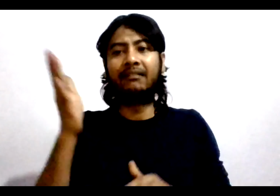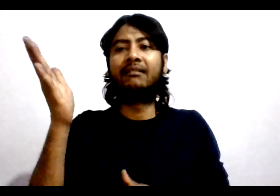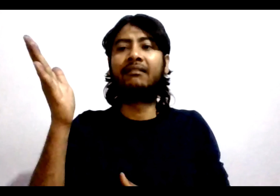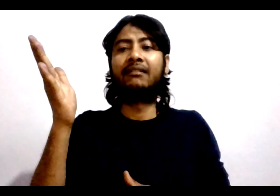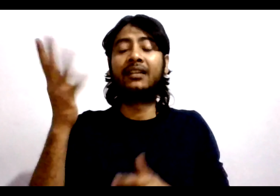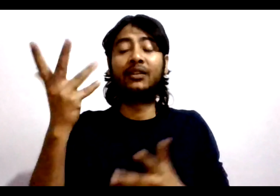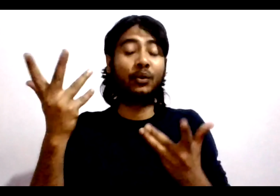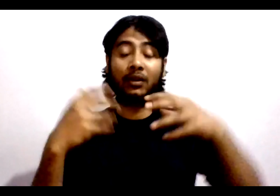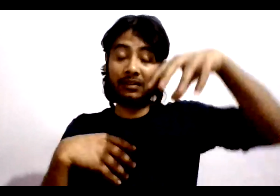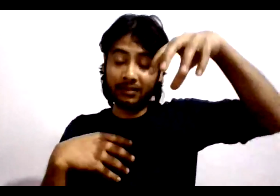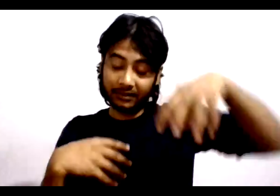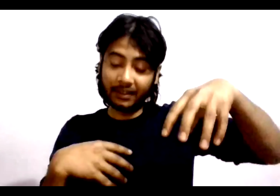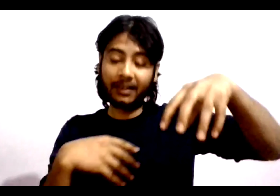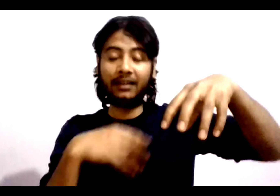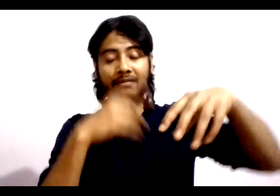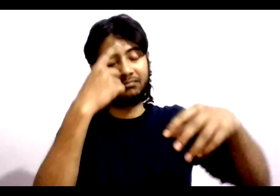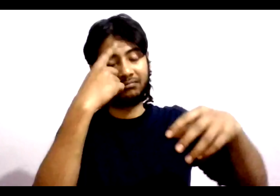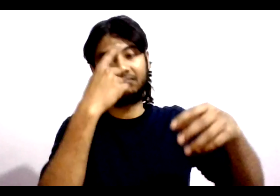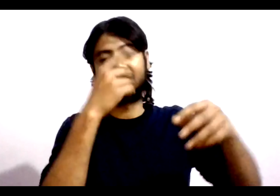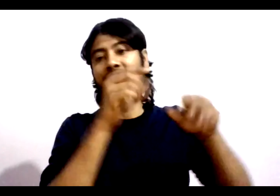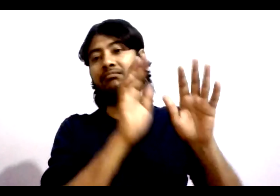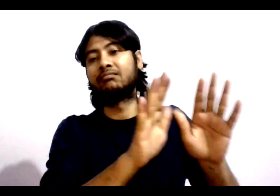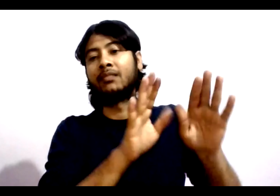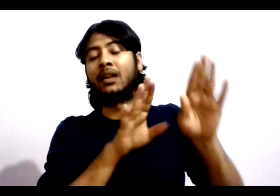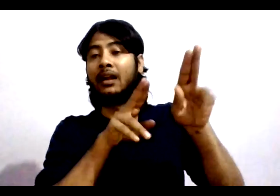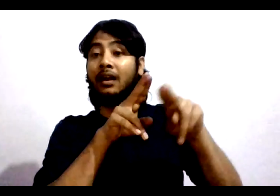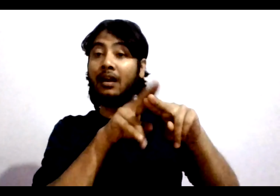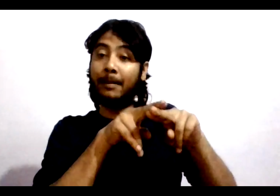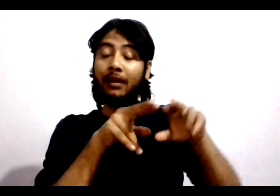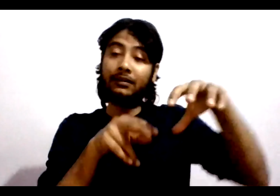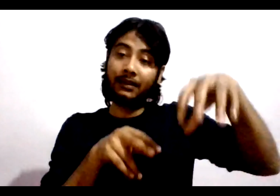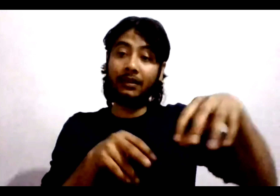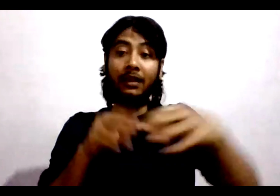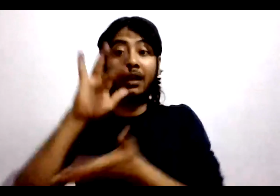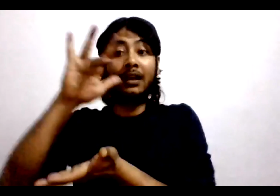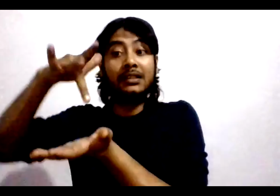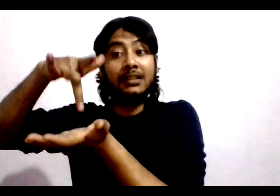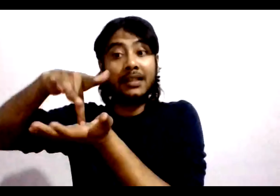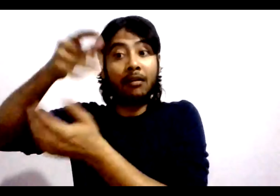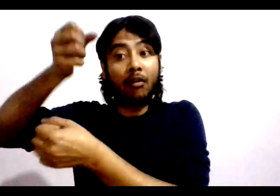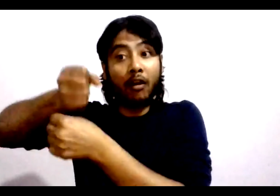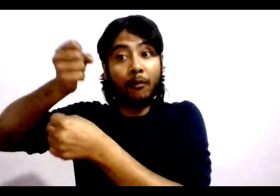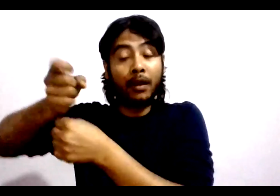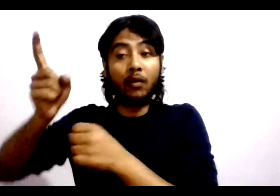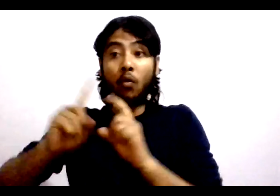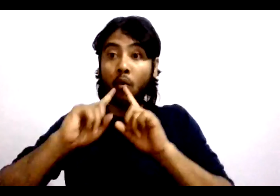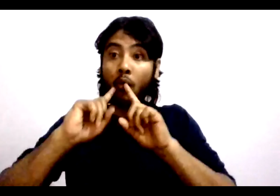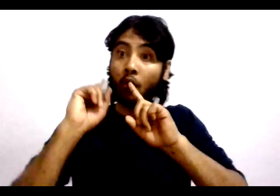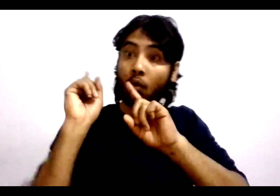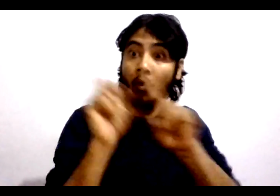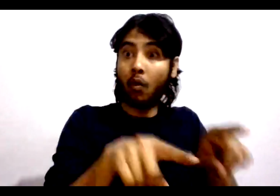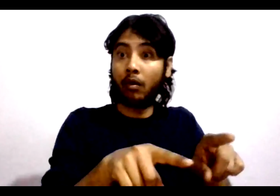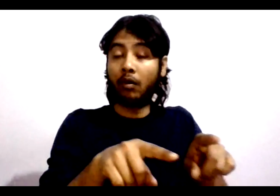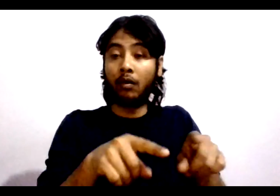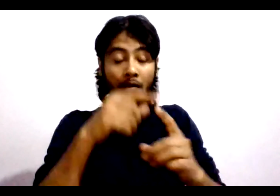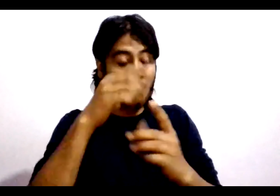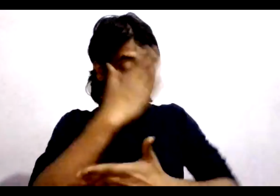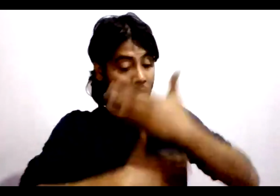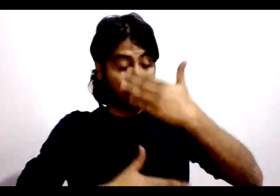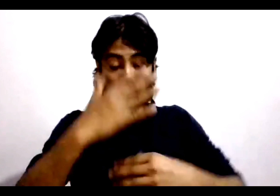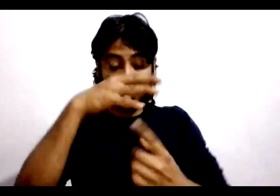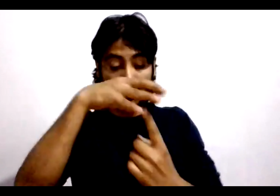state leadership. Probably central government will have no role in this, whether they want to have animal husbandry department separate